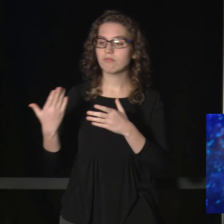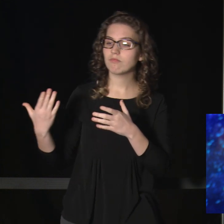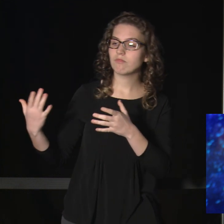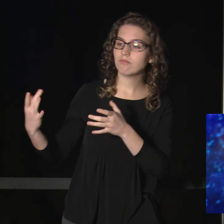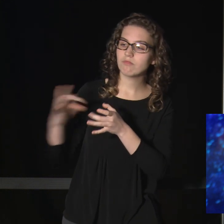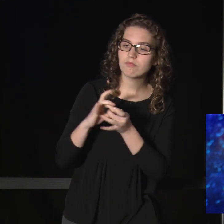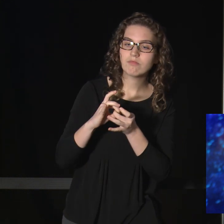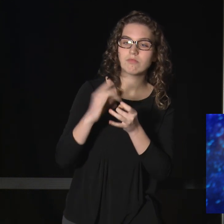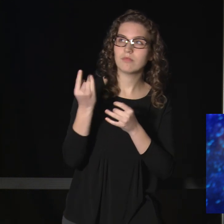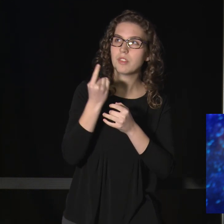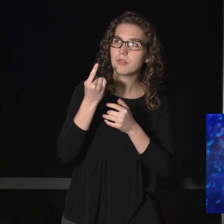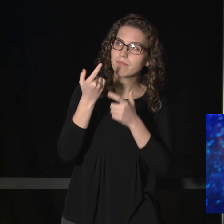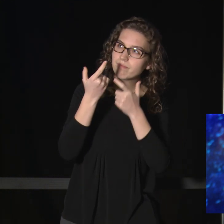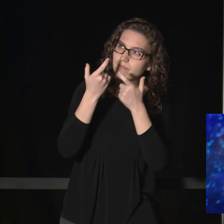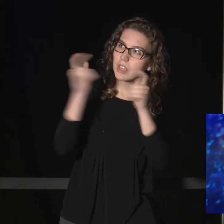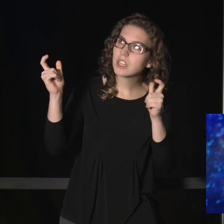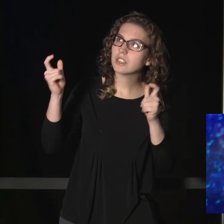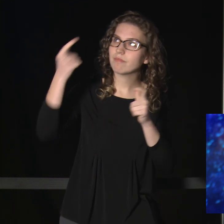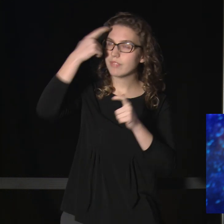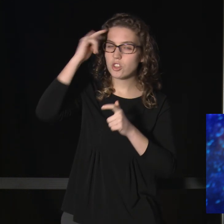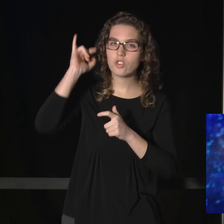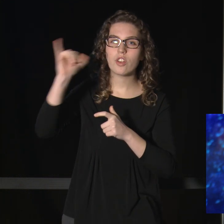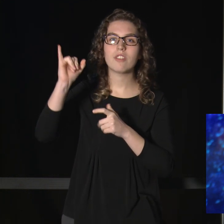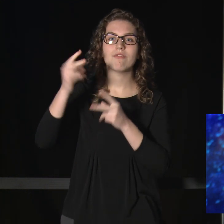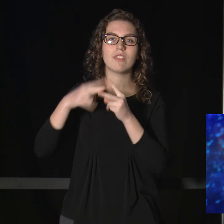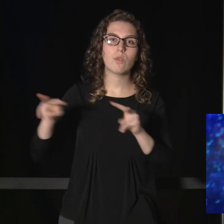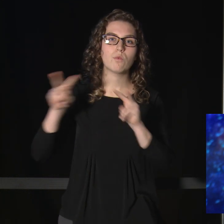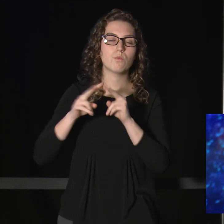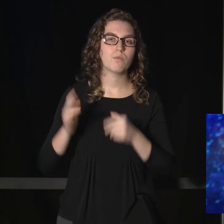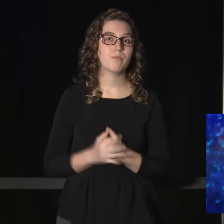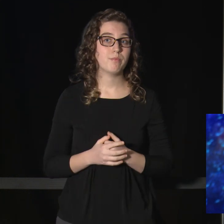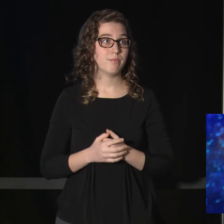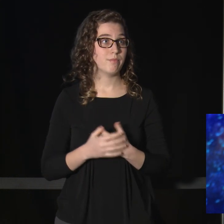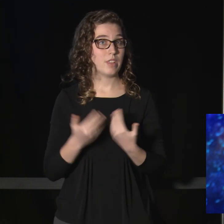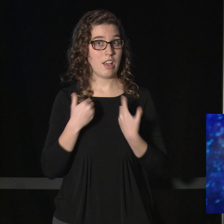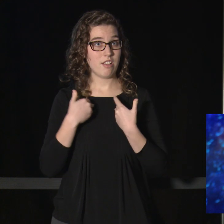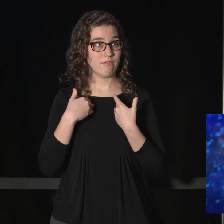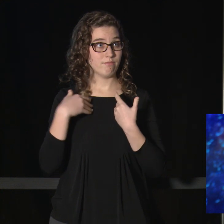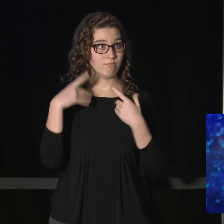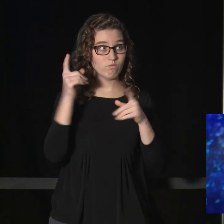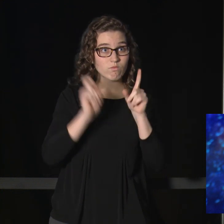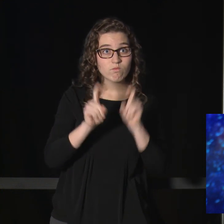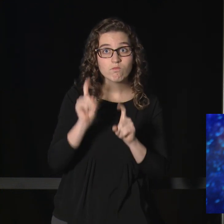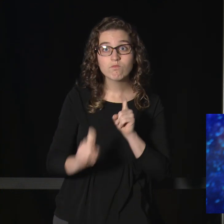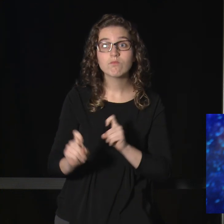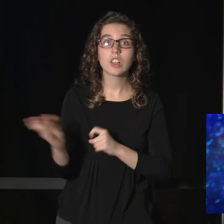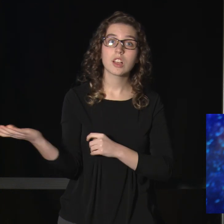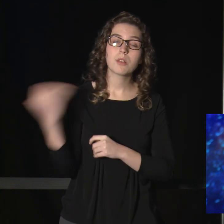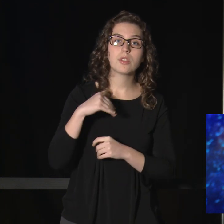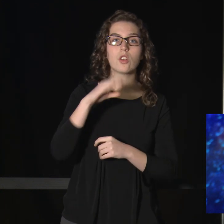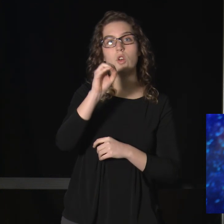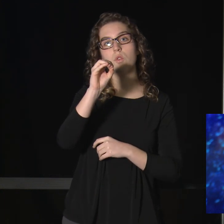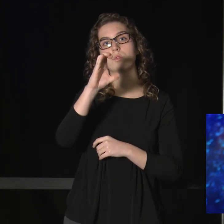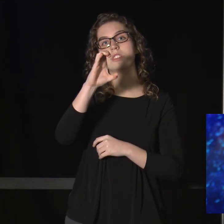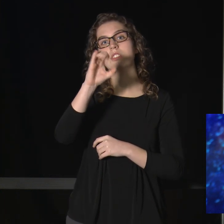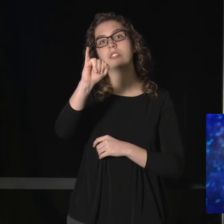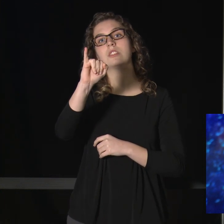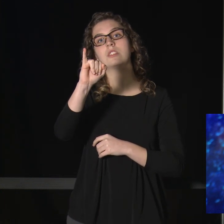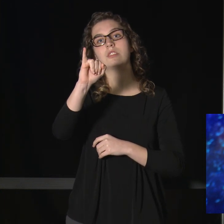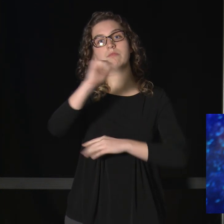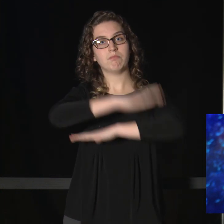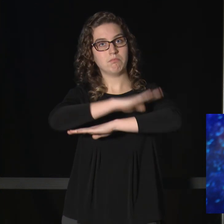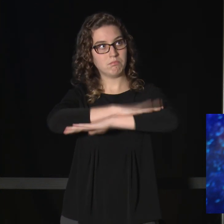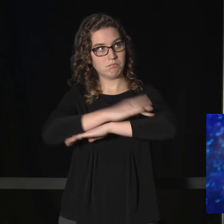something of eternal value. If you have any questions, you're welcome to stop by the Outpost Center's International booth, number